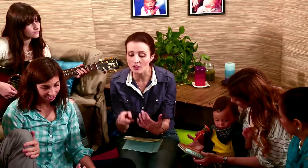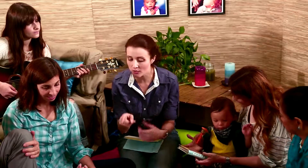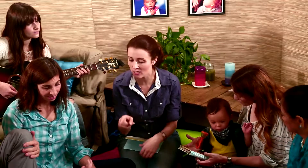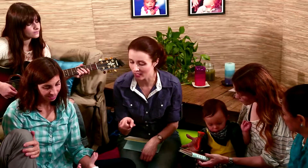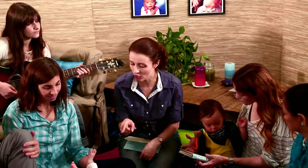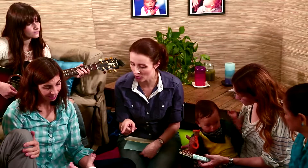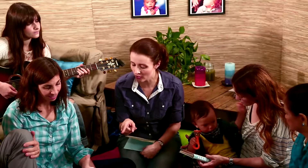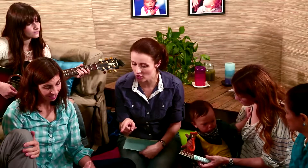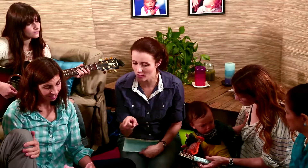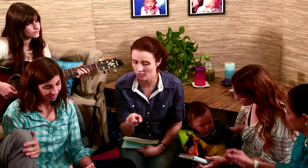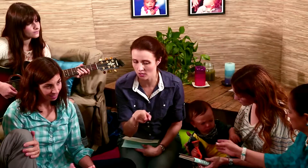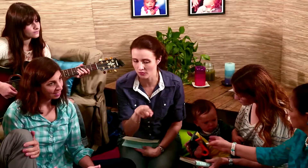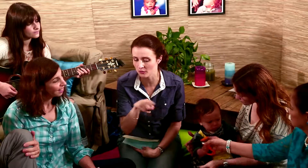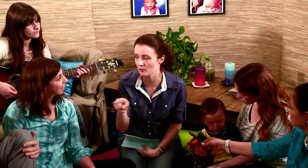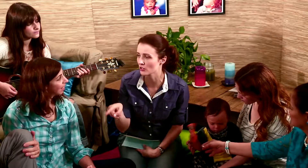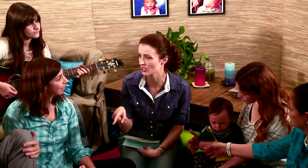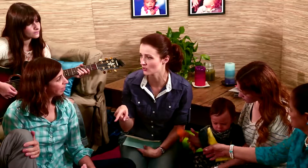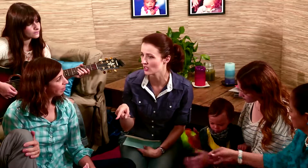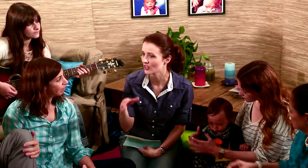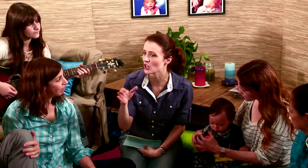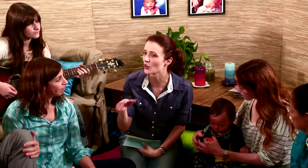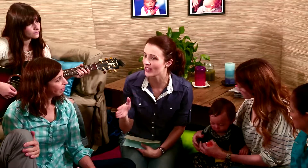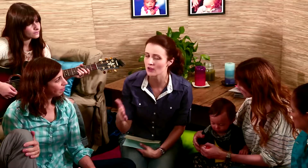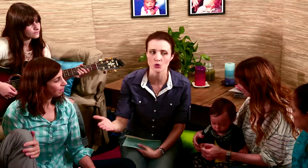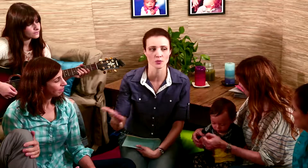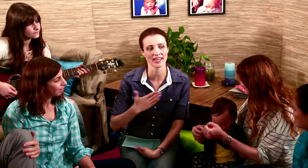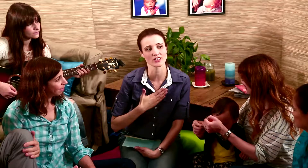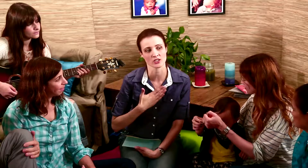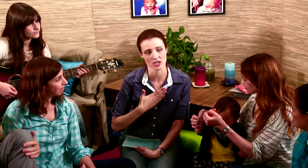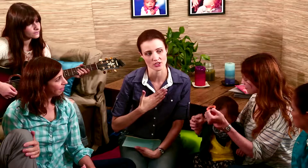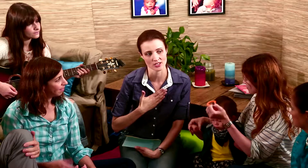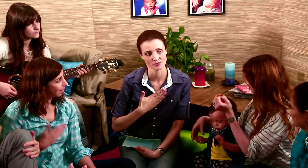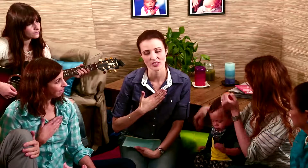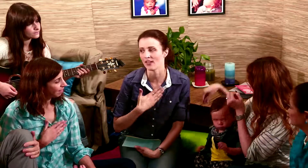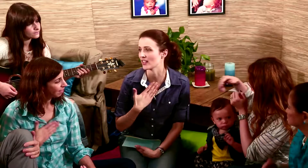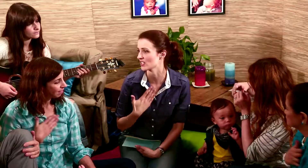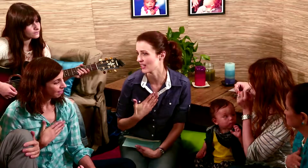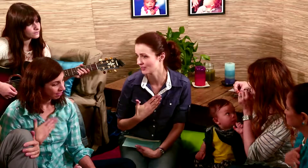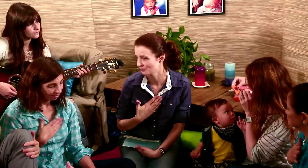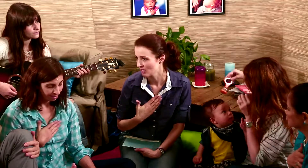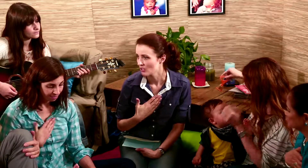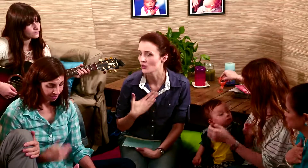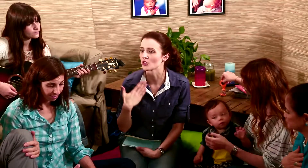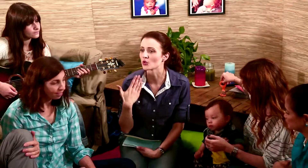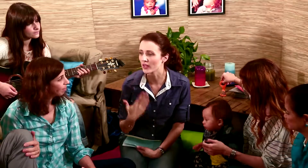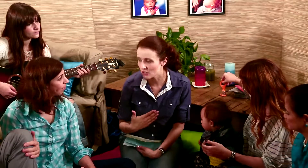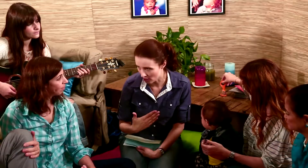reason I like it so much is because of their fine motor skills. Because all they have to do is bring a hand to the chest, and then that's the sign. So it's a great starter